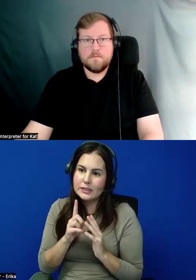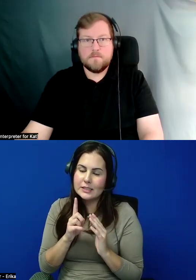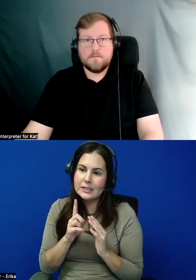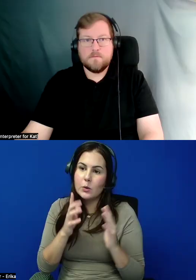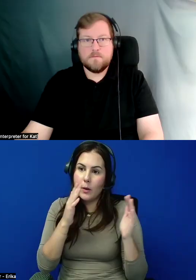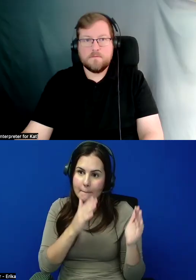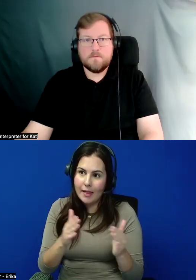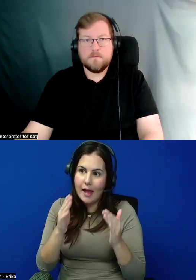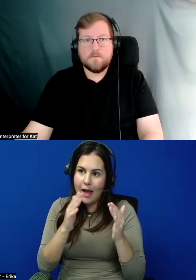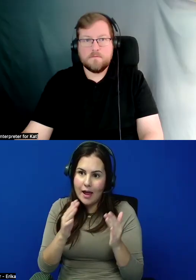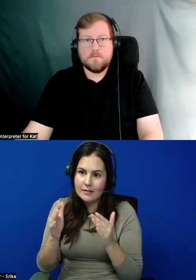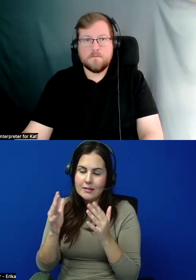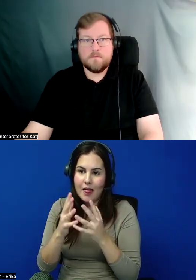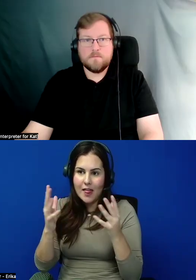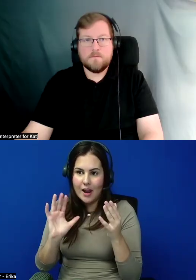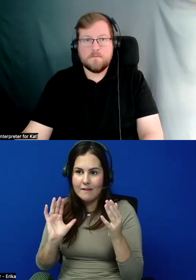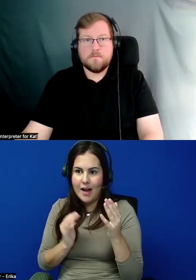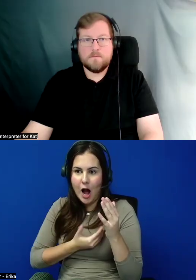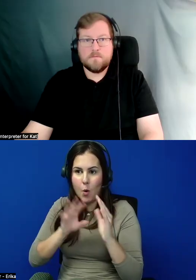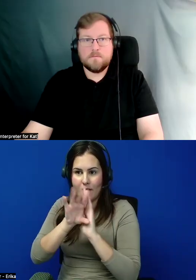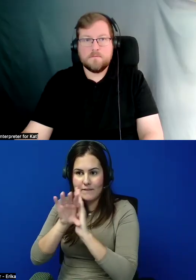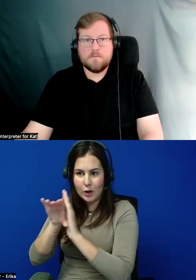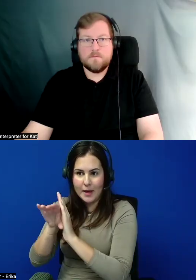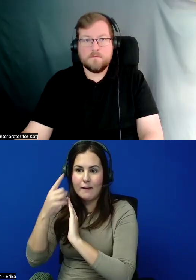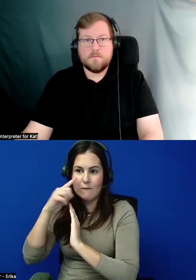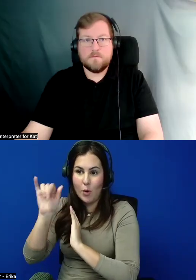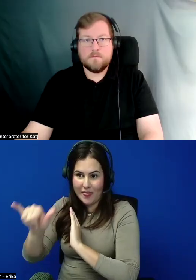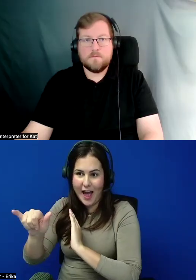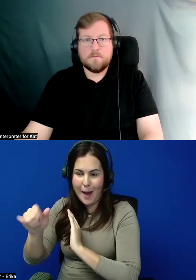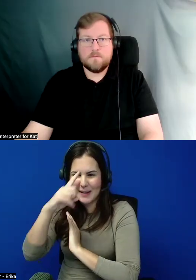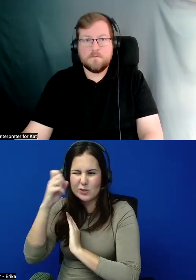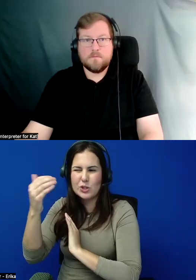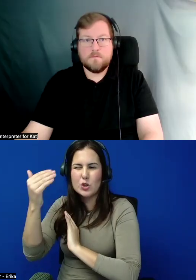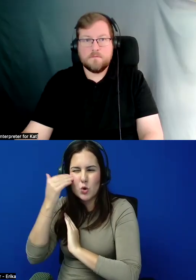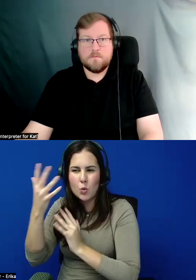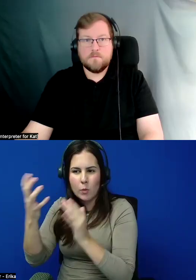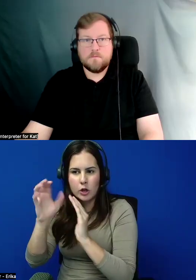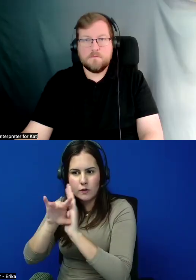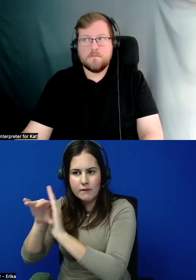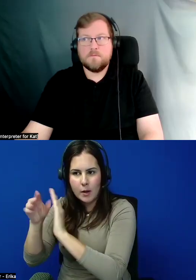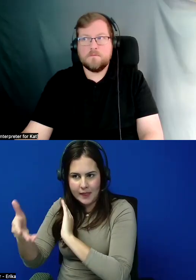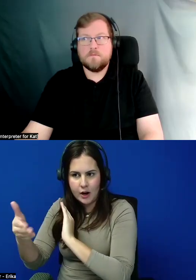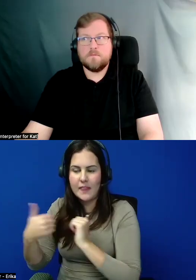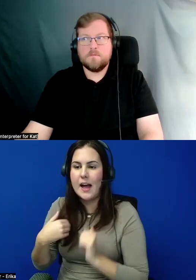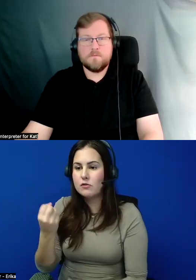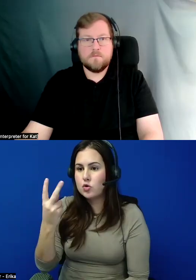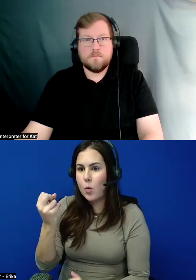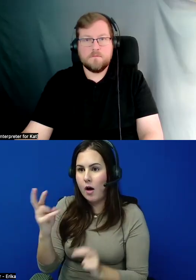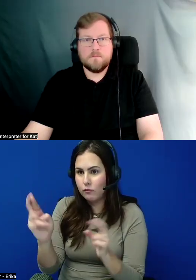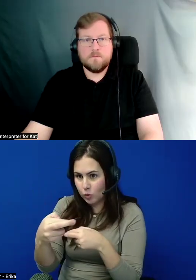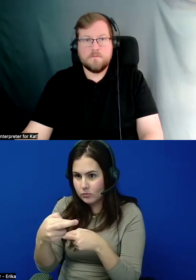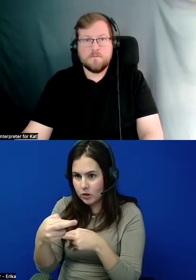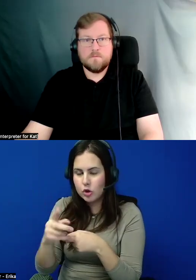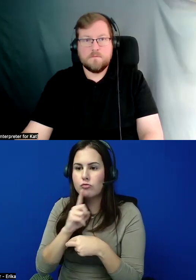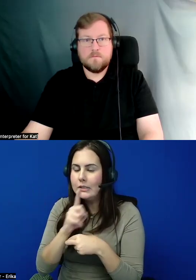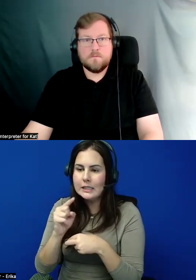that because we knew we really wanted to shoot there. But they have, I think, 12 treehouse rooms, and they're really high up.